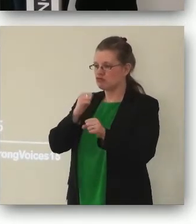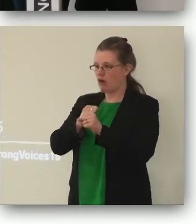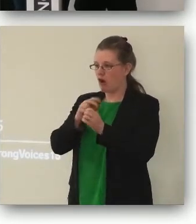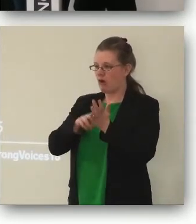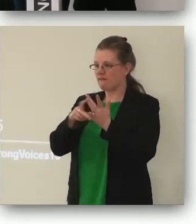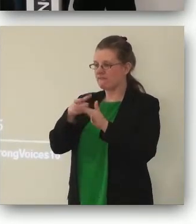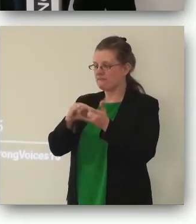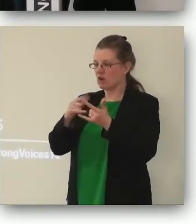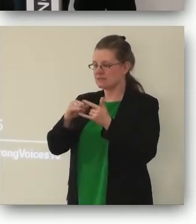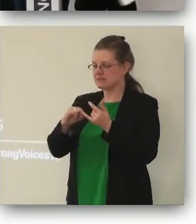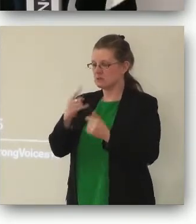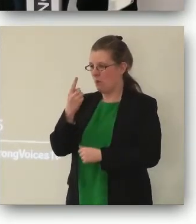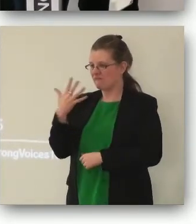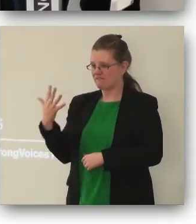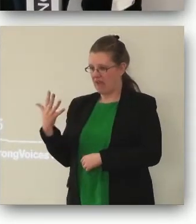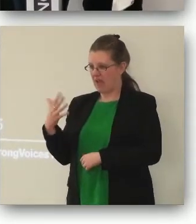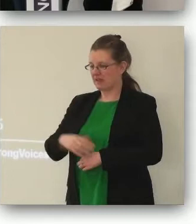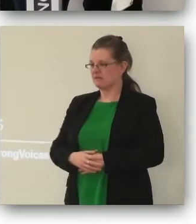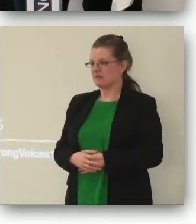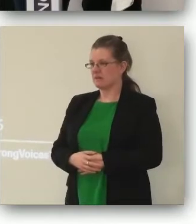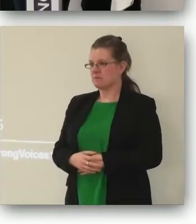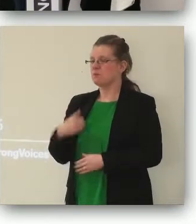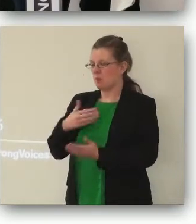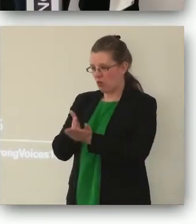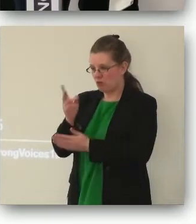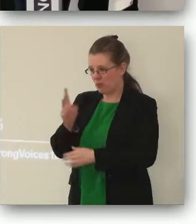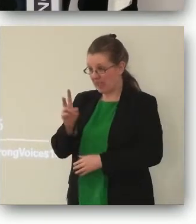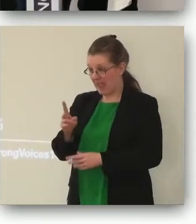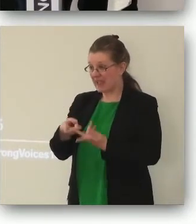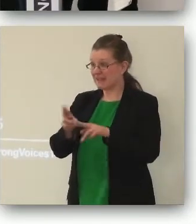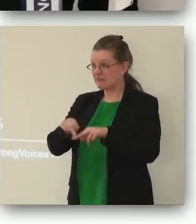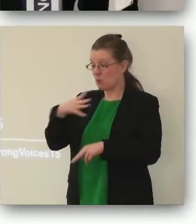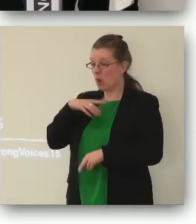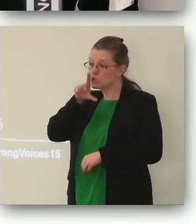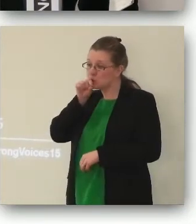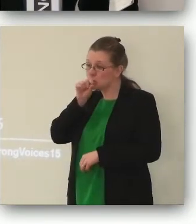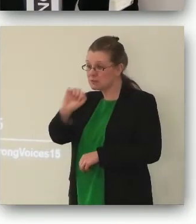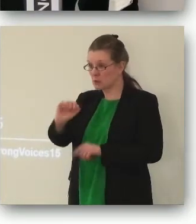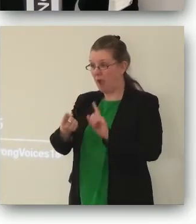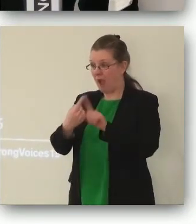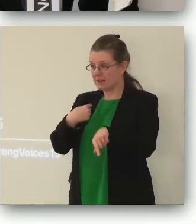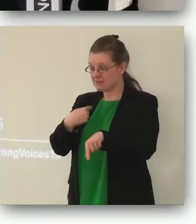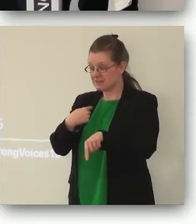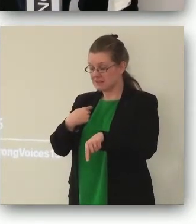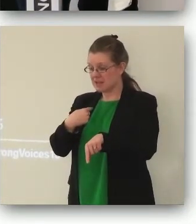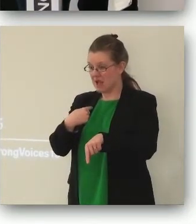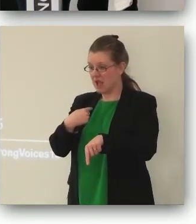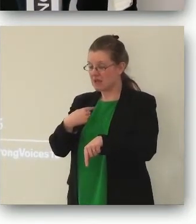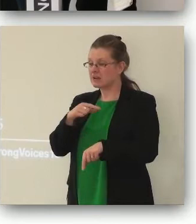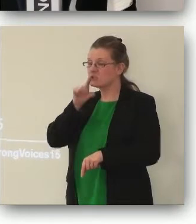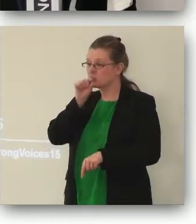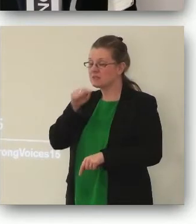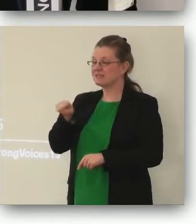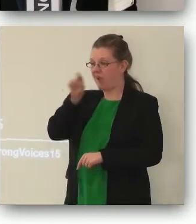word as it is on the screen. So I'll just go over that again. If you want to tweet in your answers, tweet us